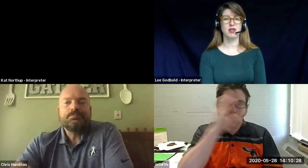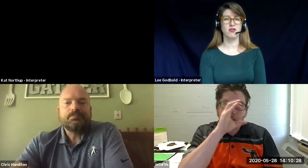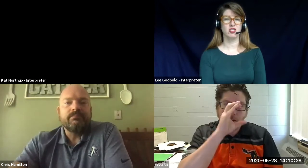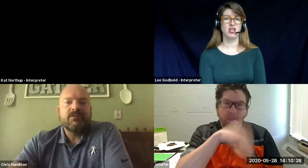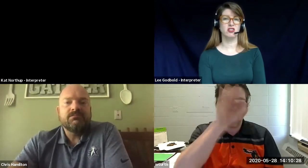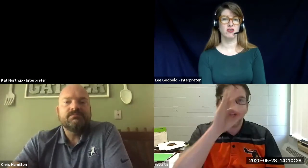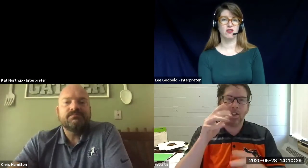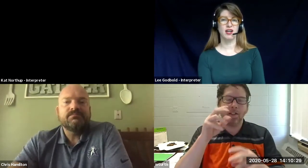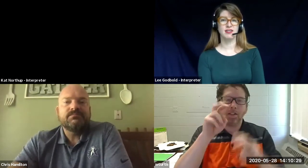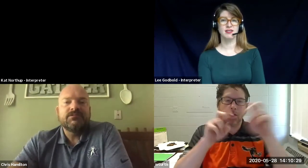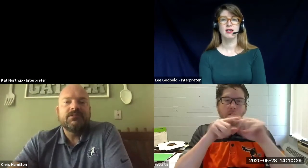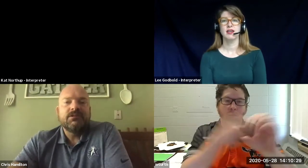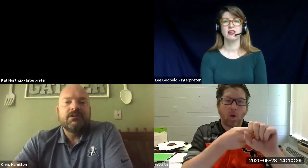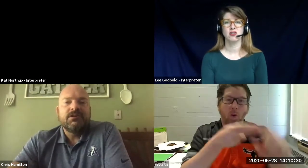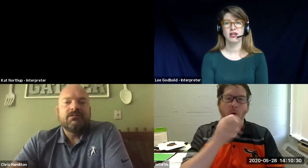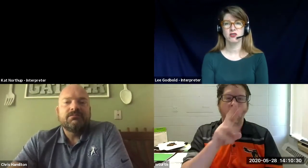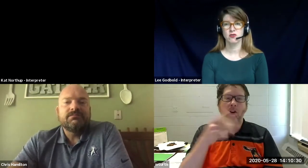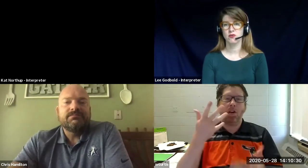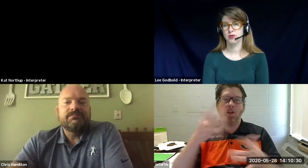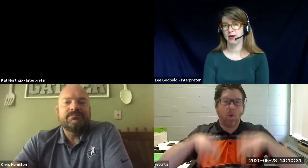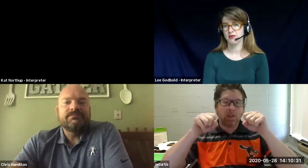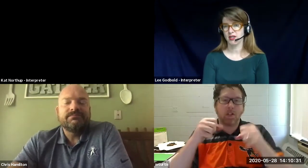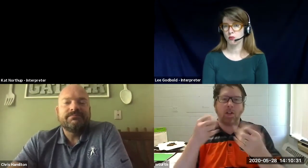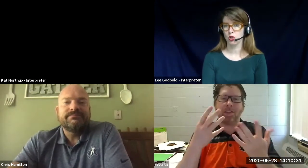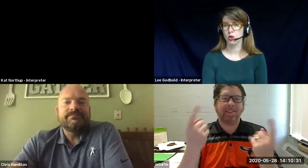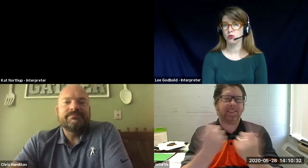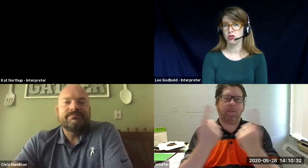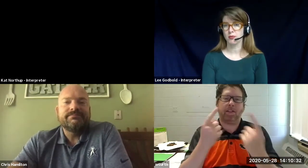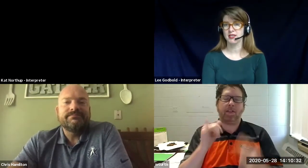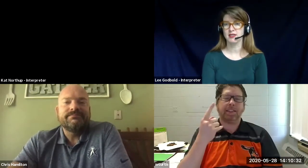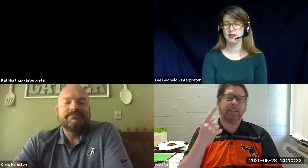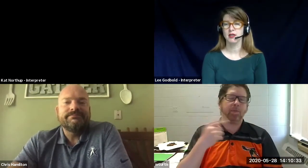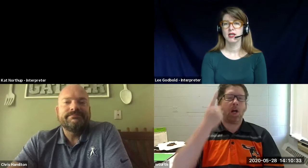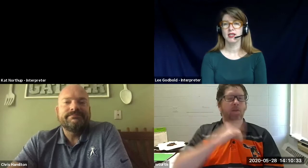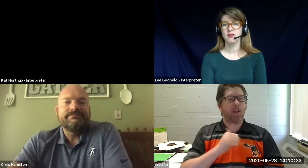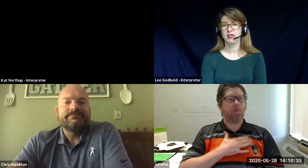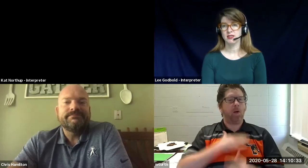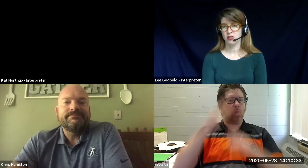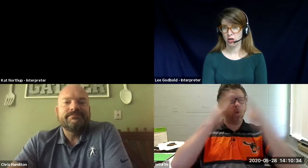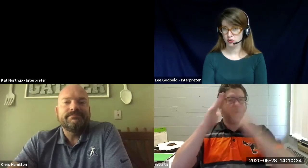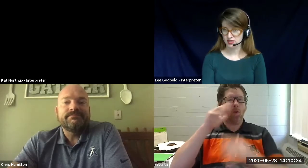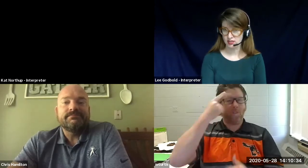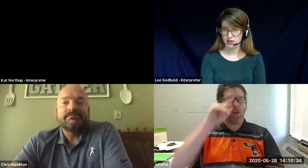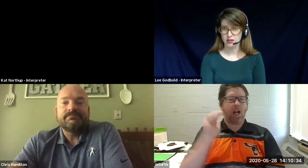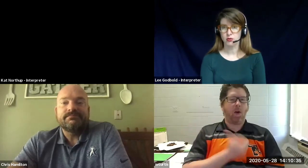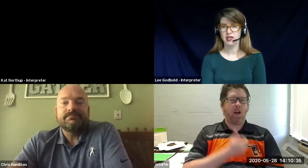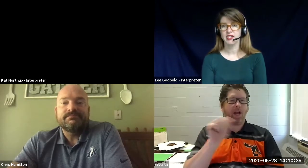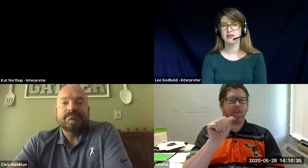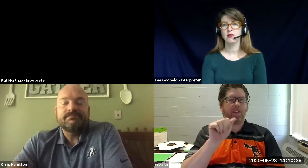very challenging for us in trying to perhaps find more local tournaments and even considering hosting something locally. And so